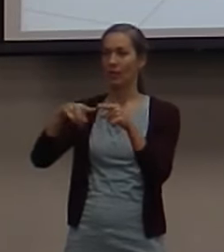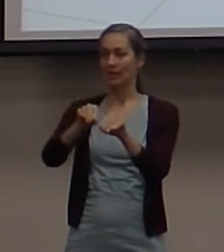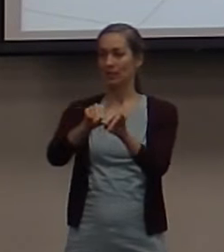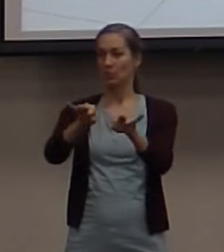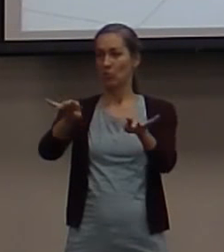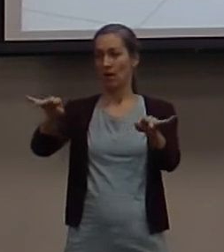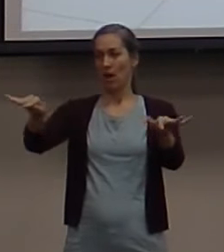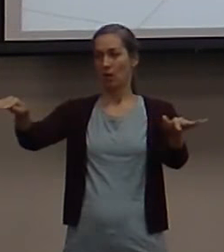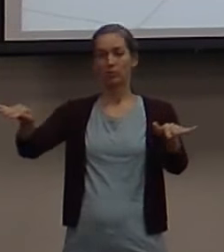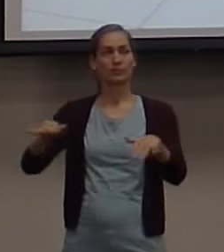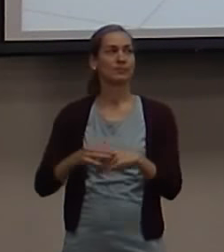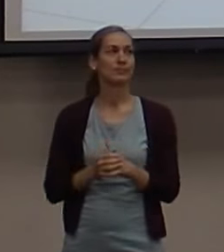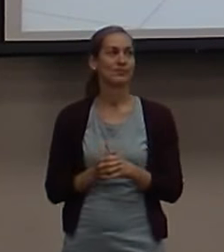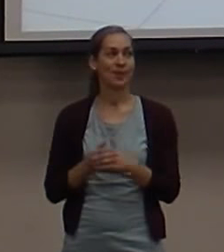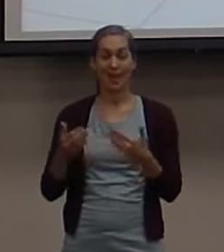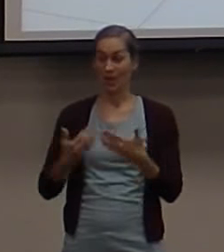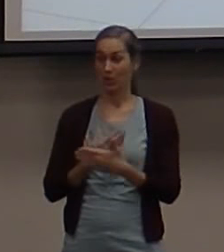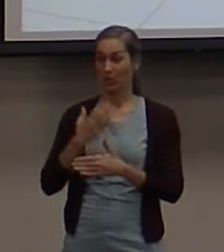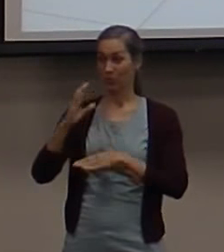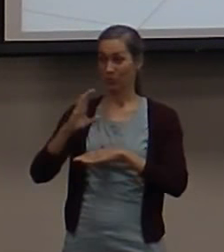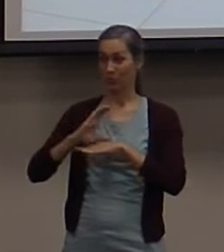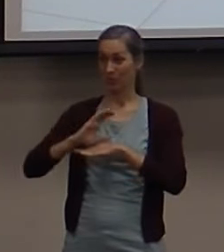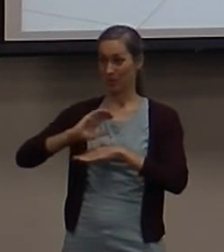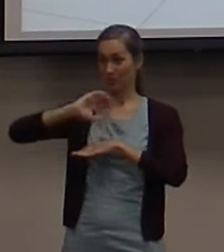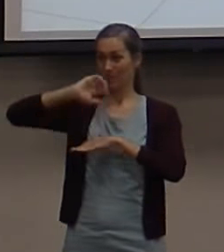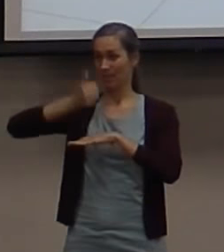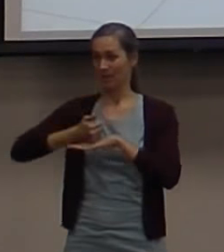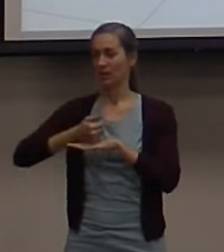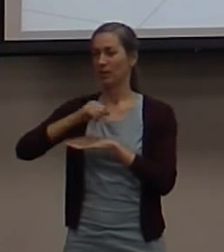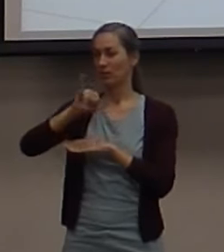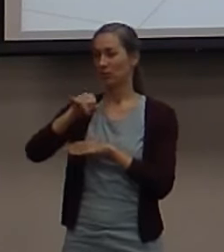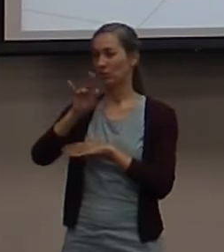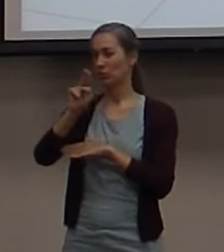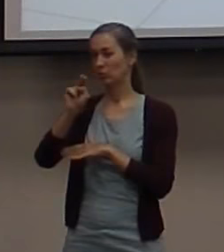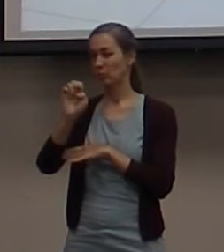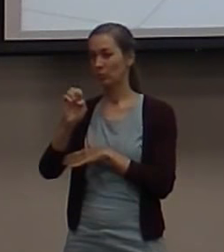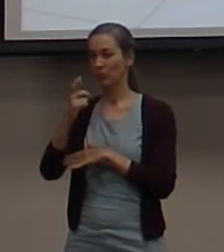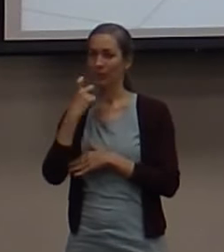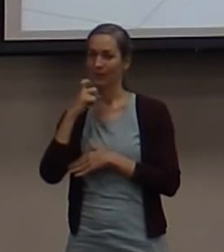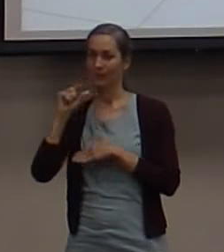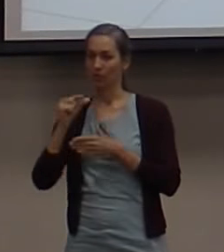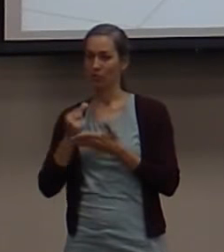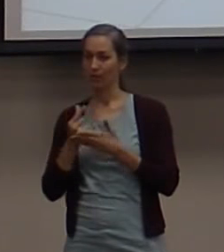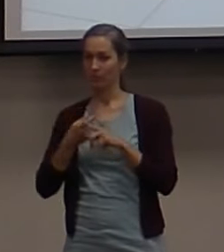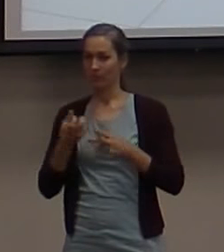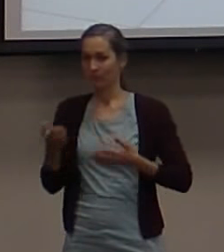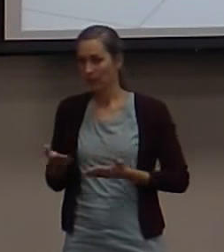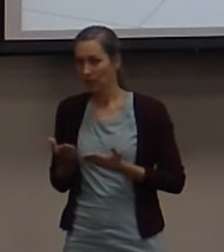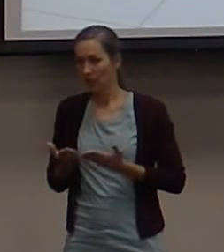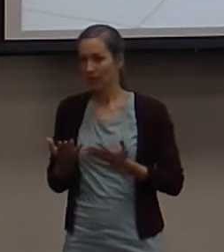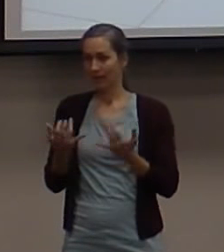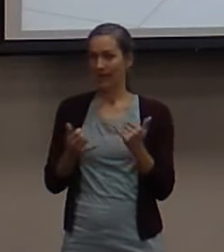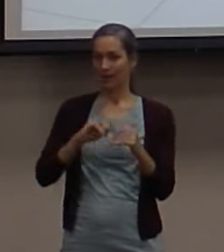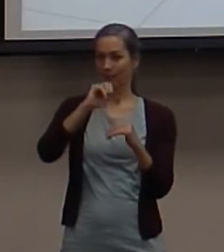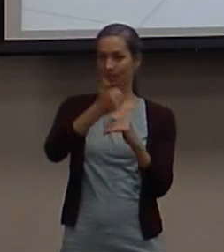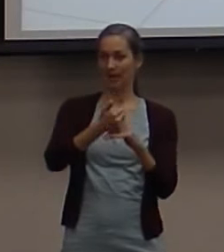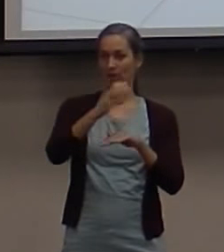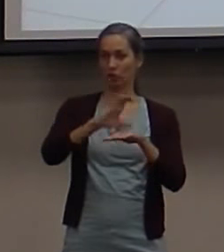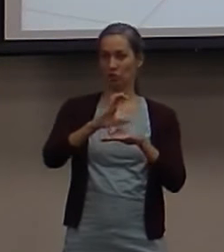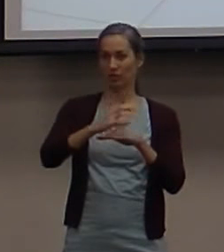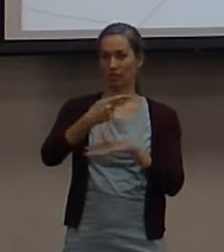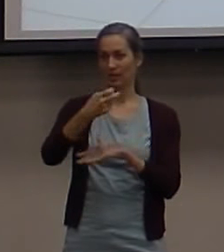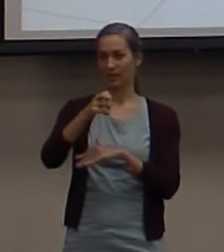There was a new church planted. June Fuentes, who just graduated from missions here, has planted a congregation, the Heritage Church of Christ. The other guys